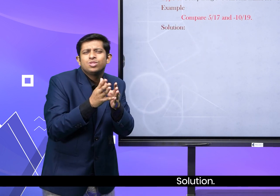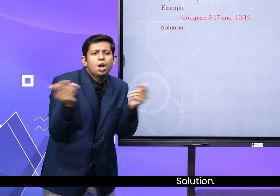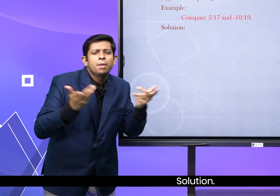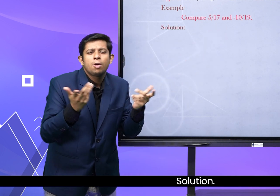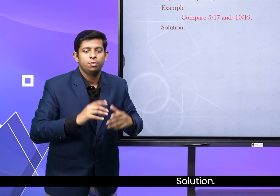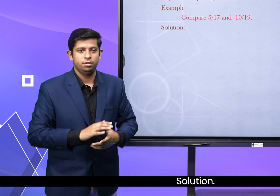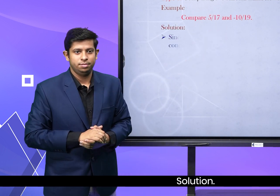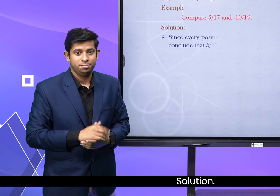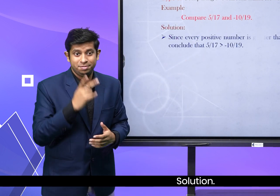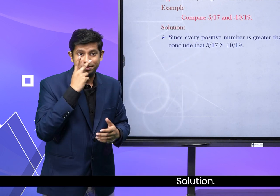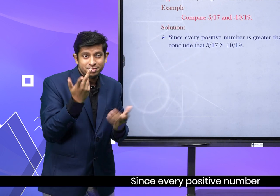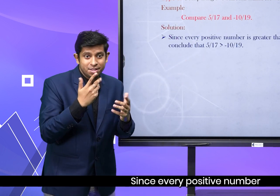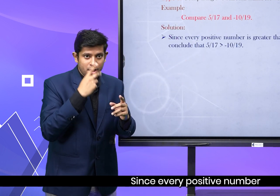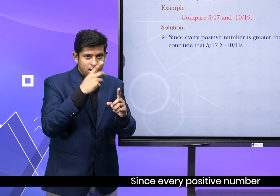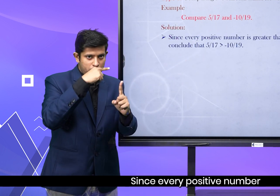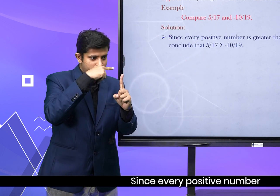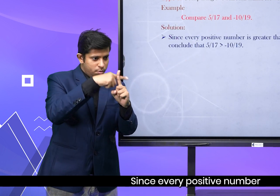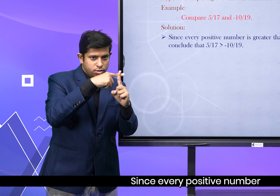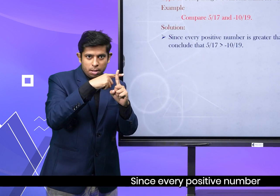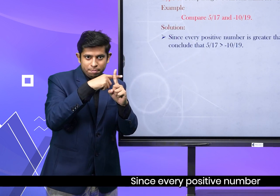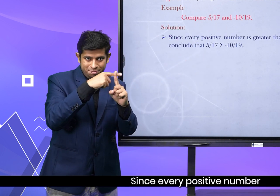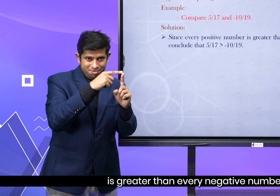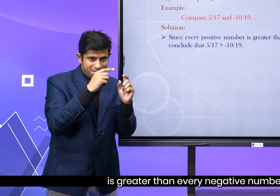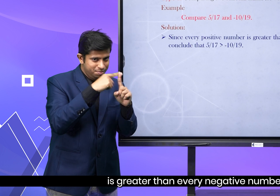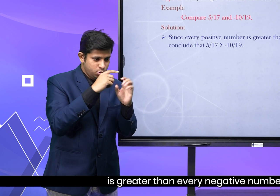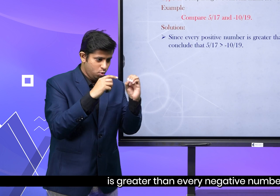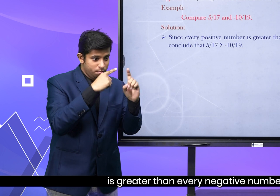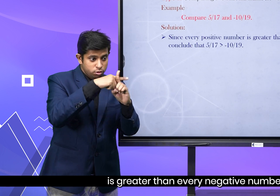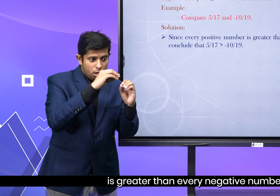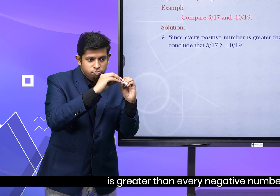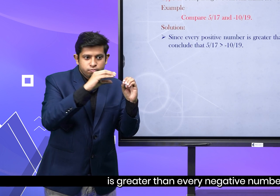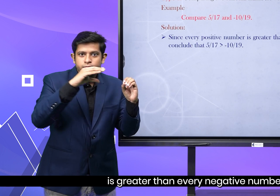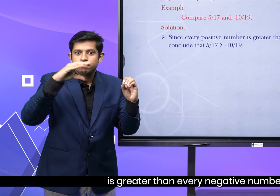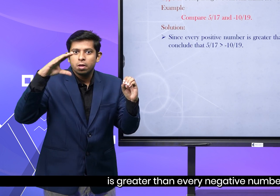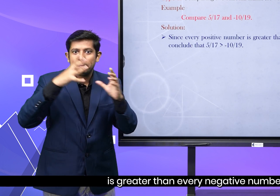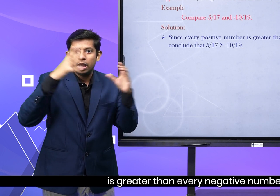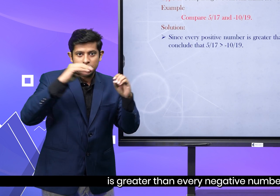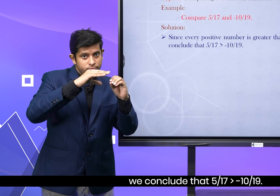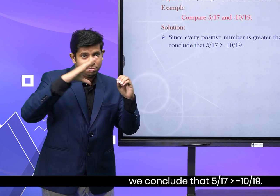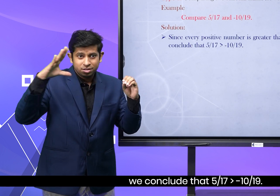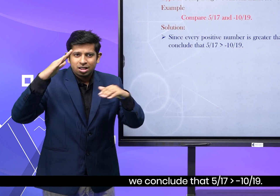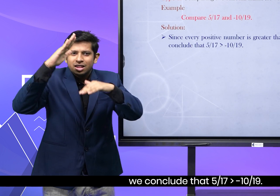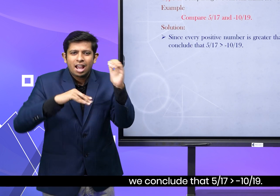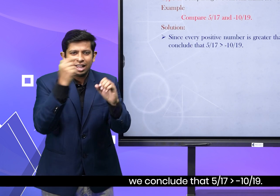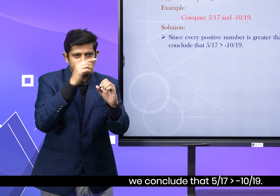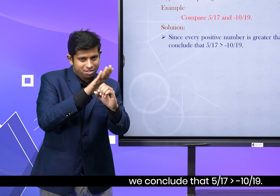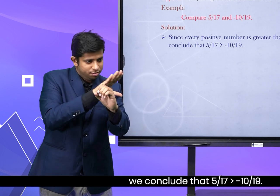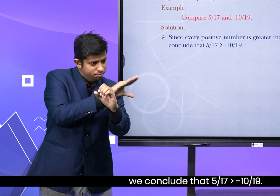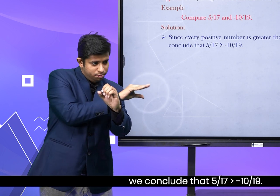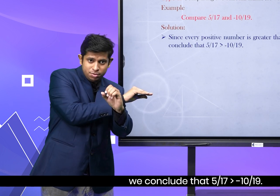Solution. Since every positive number is greater than every negative number, we conclude that 5 by 17